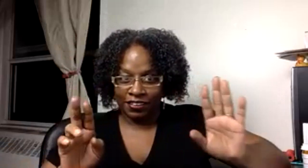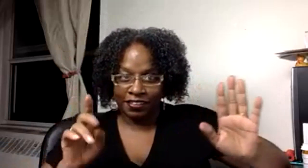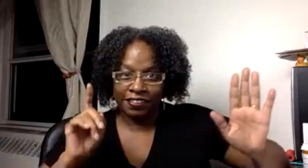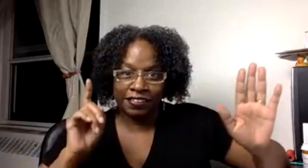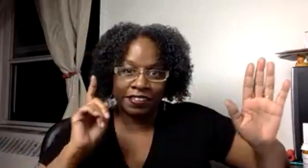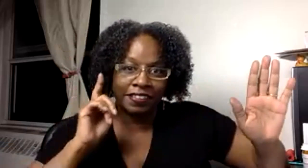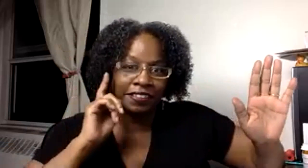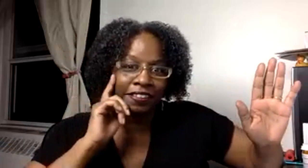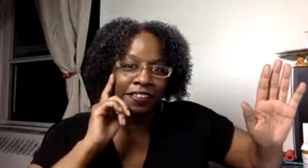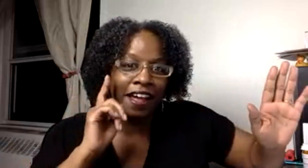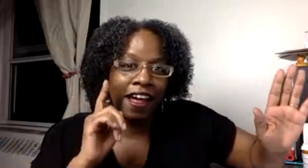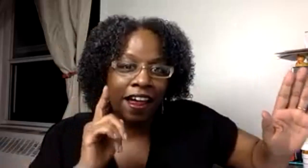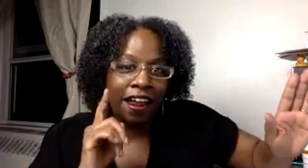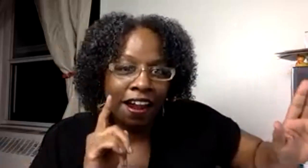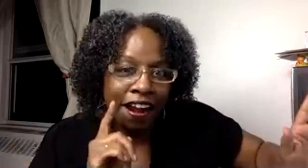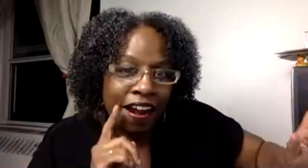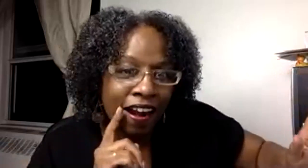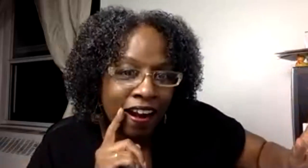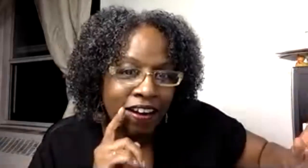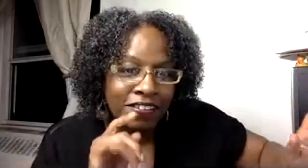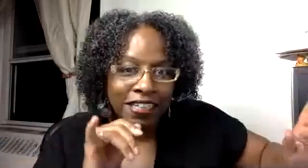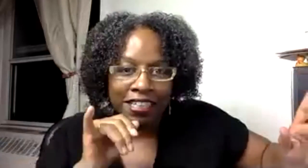All right, now it's time to have a little bit of fun.